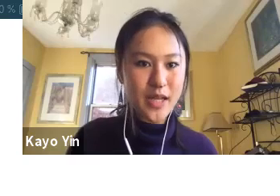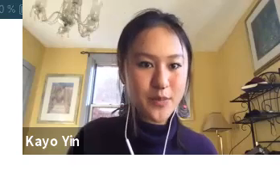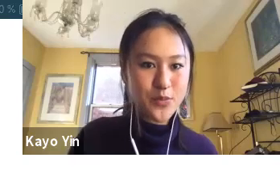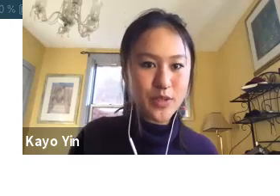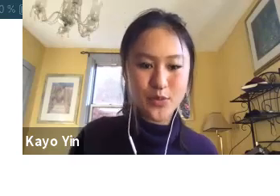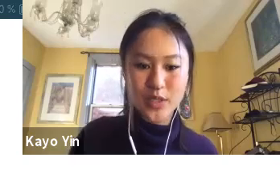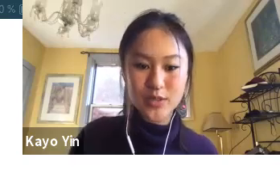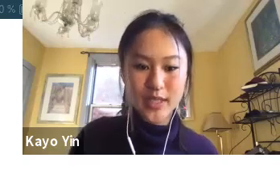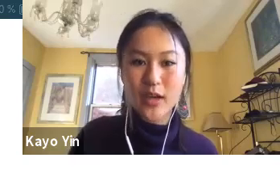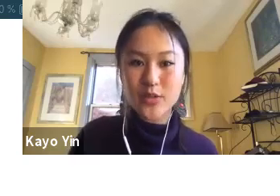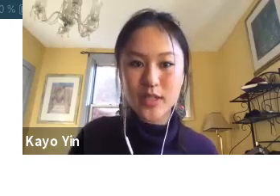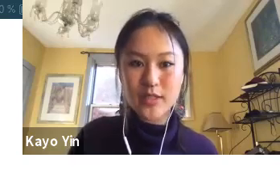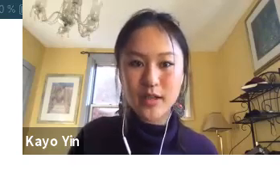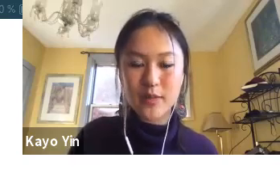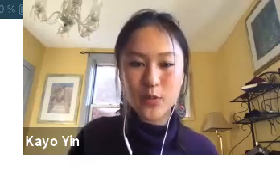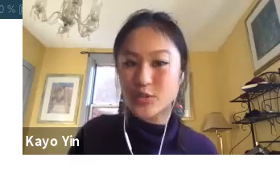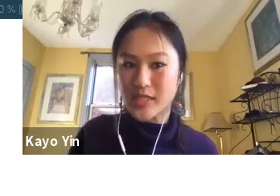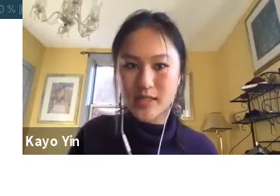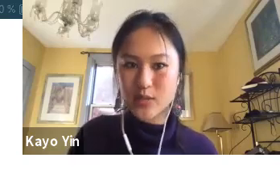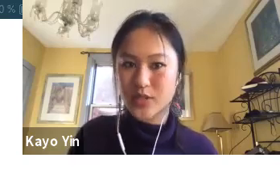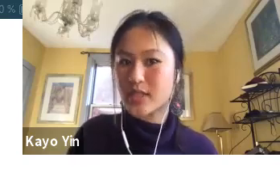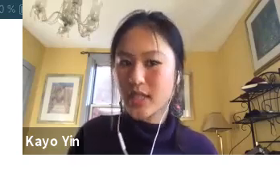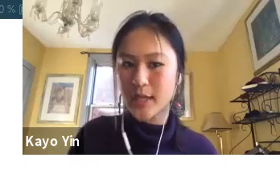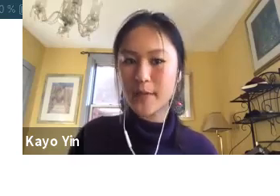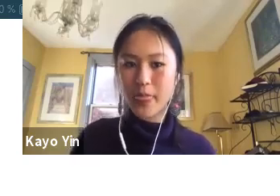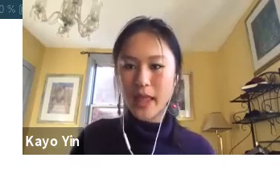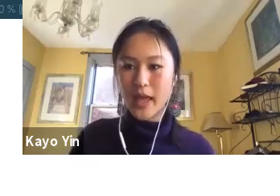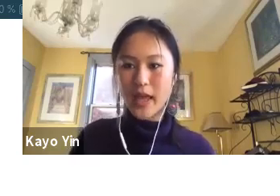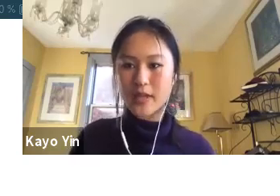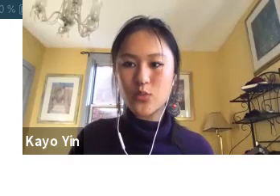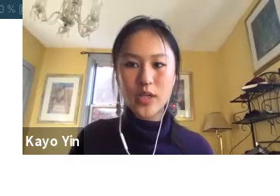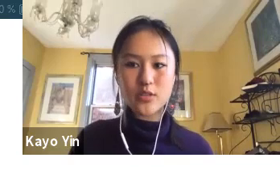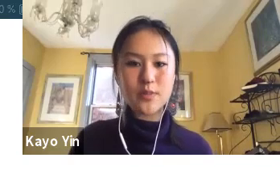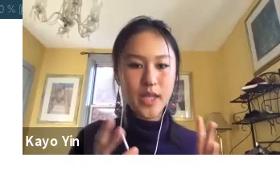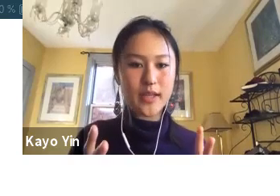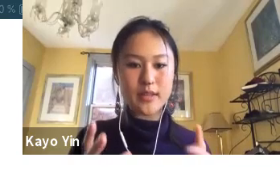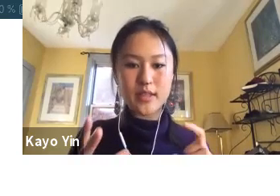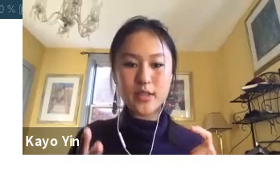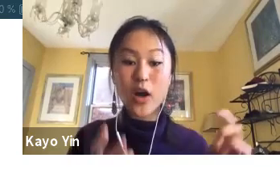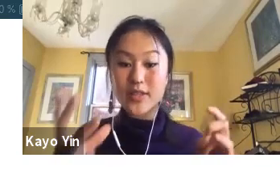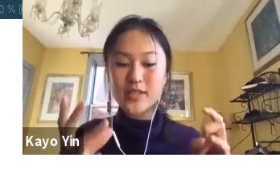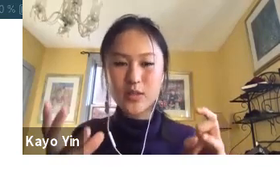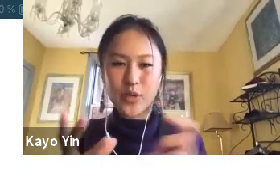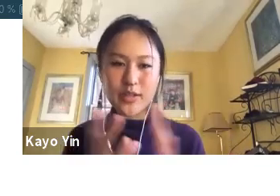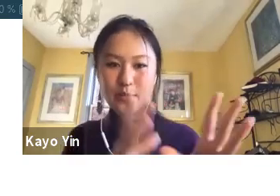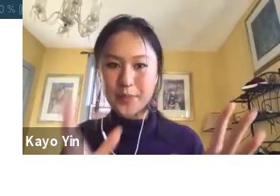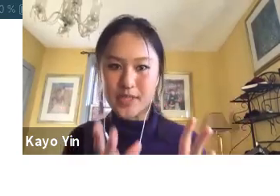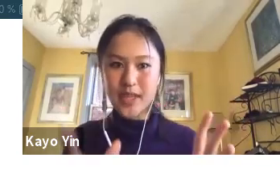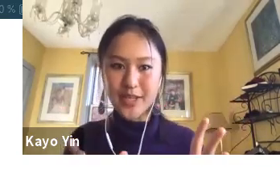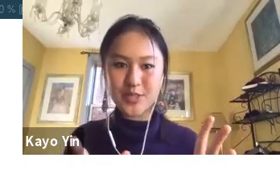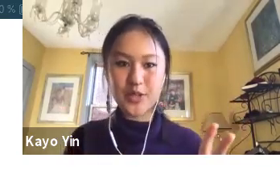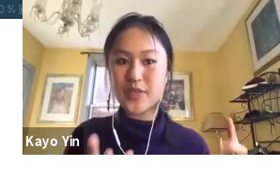for example, if you want to like calculate or translate the word thinking, and you want to obtain the context-aware